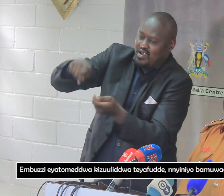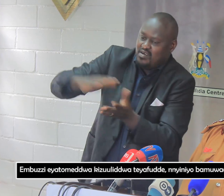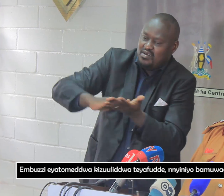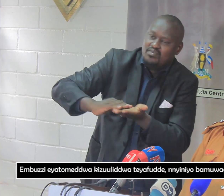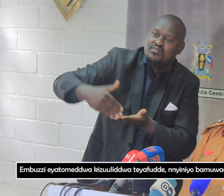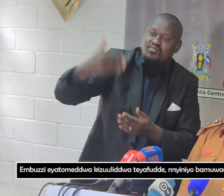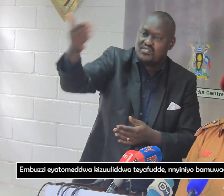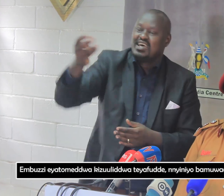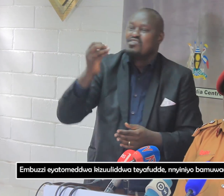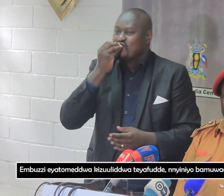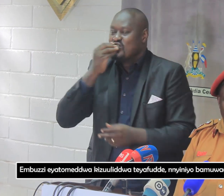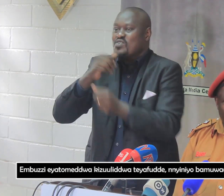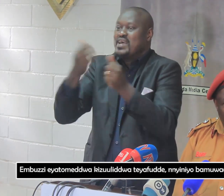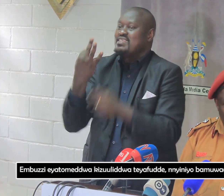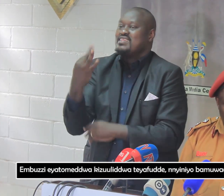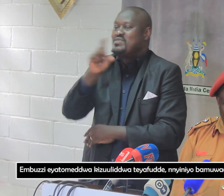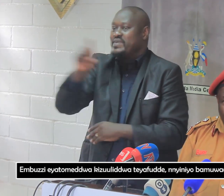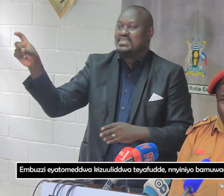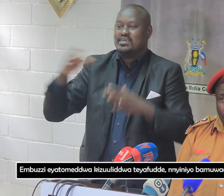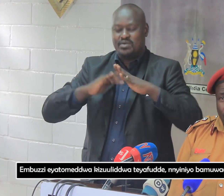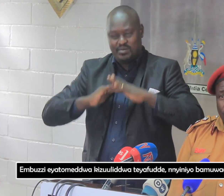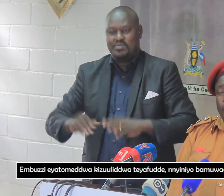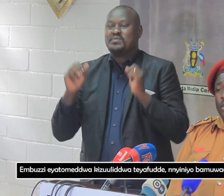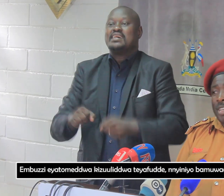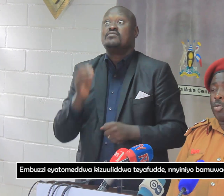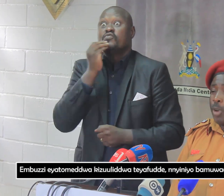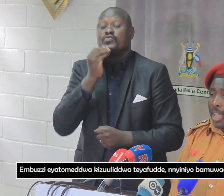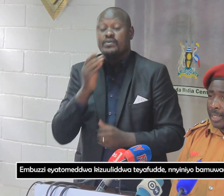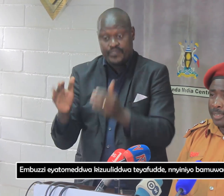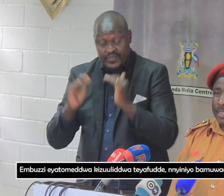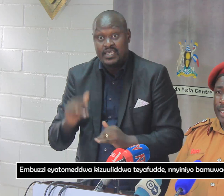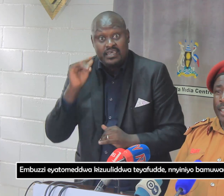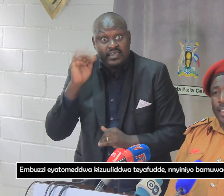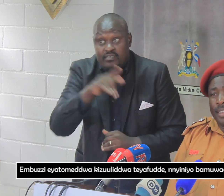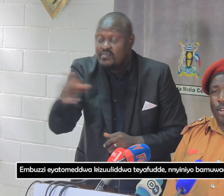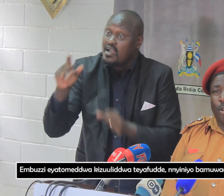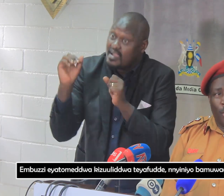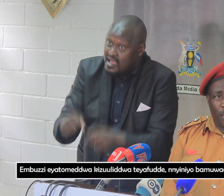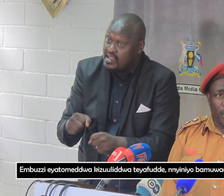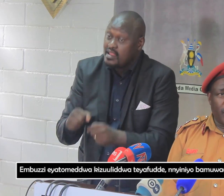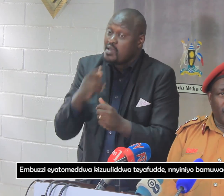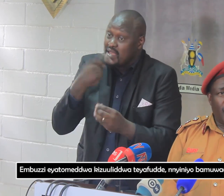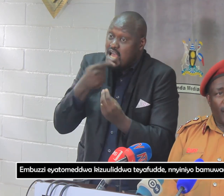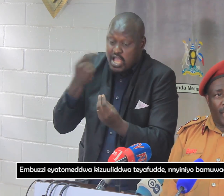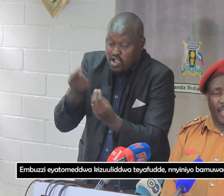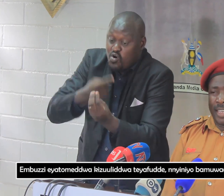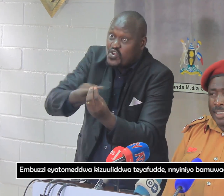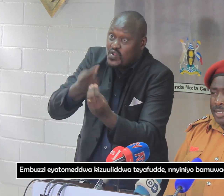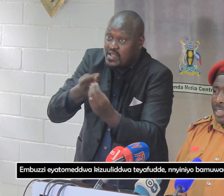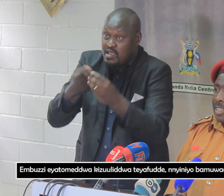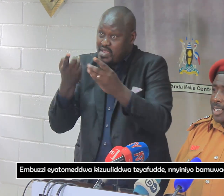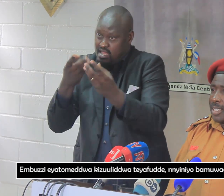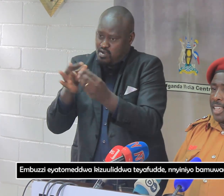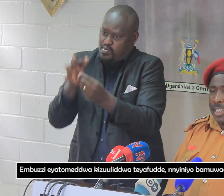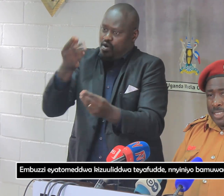have greens in 3 weeks' time. Those who can, get the local onions, cut the